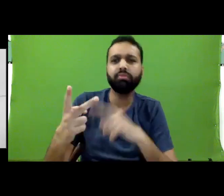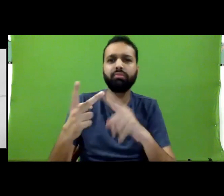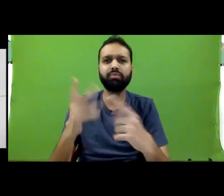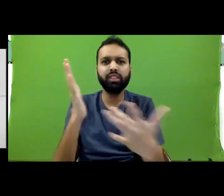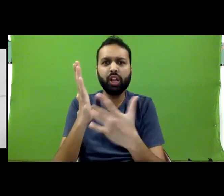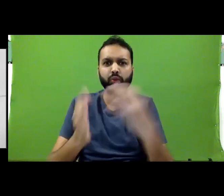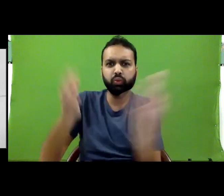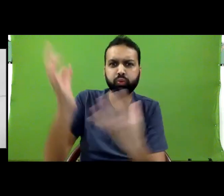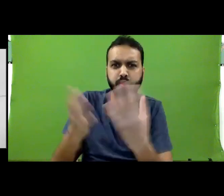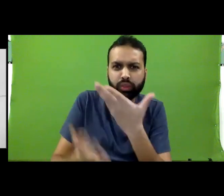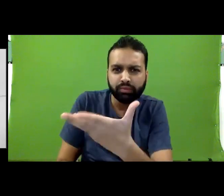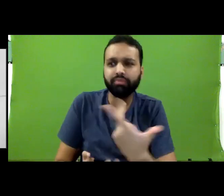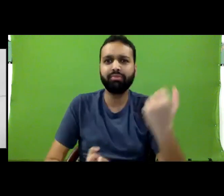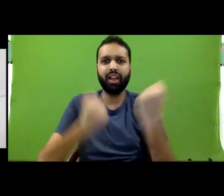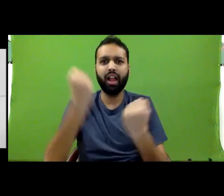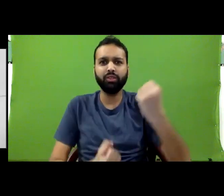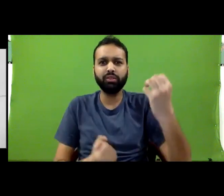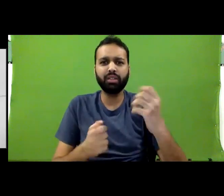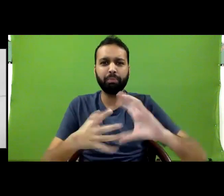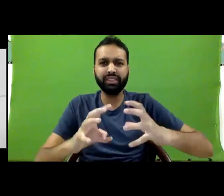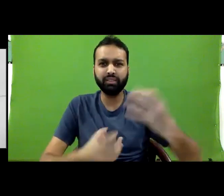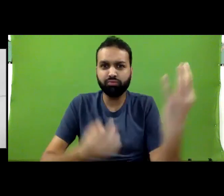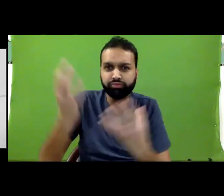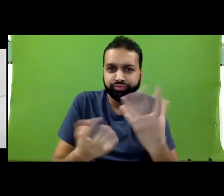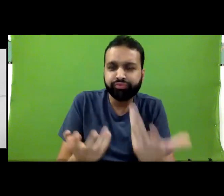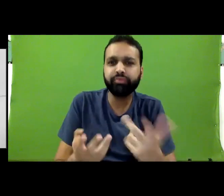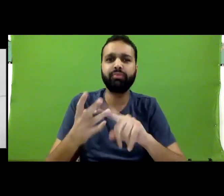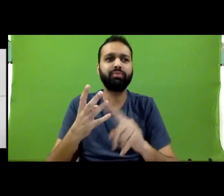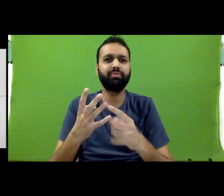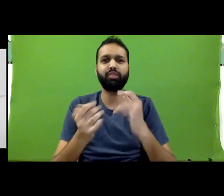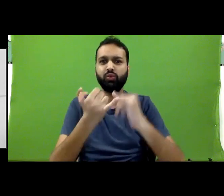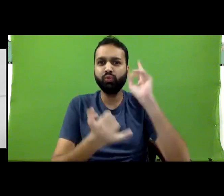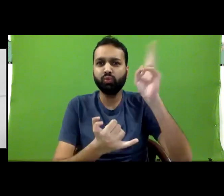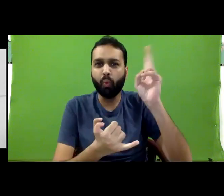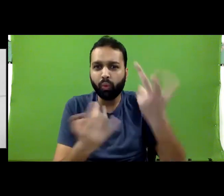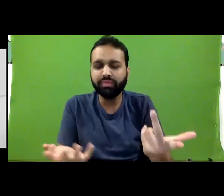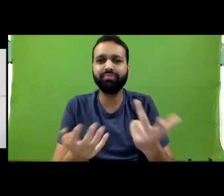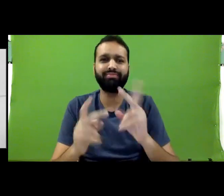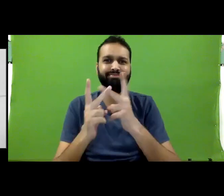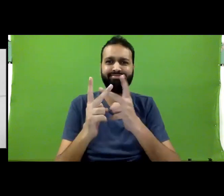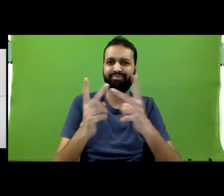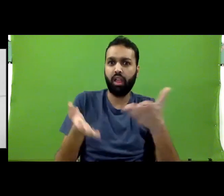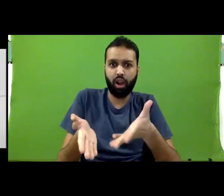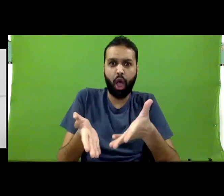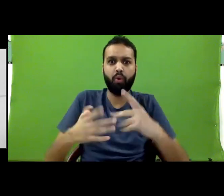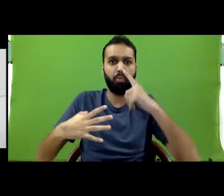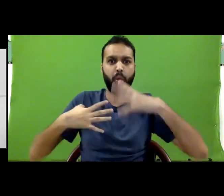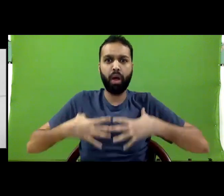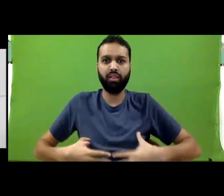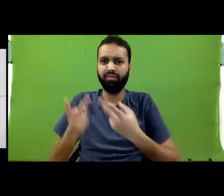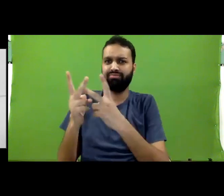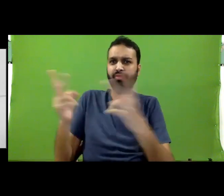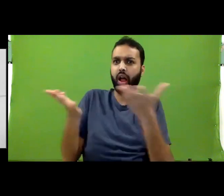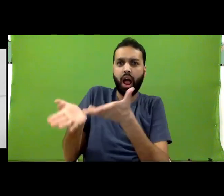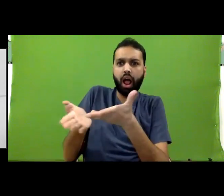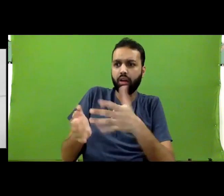For example, we don't know much about the new technology that is coming in, even with the automobile sector, new cars that are coming in,